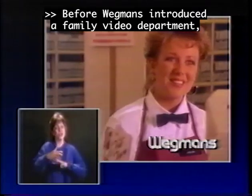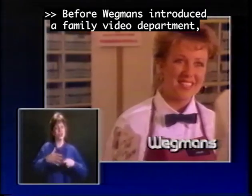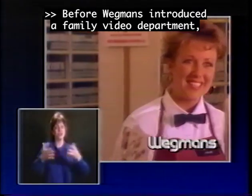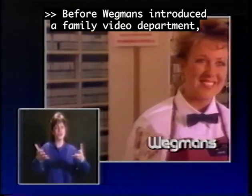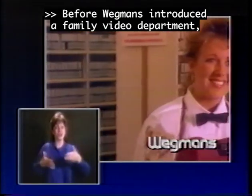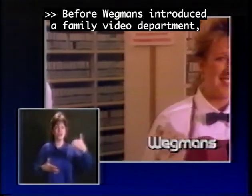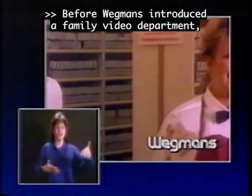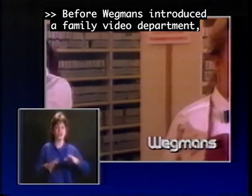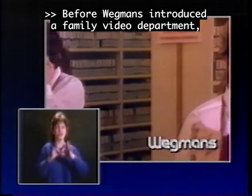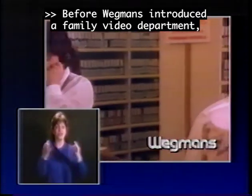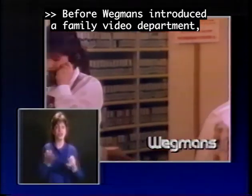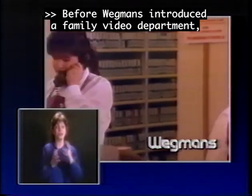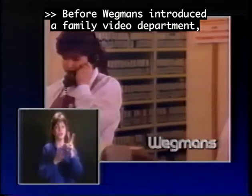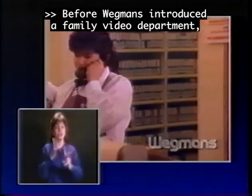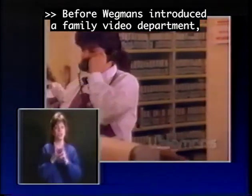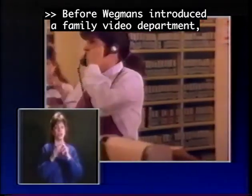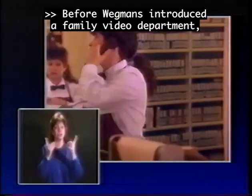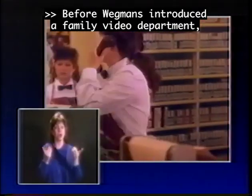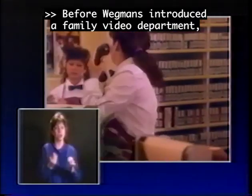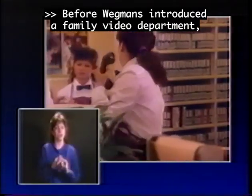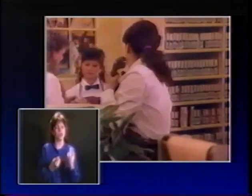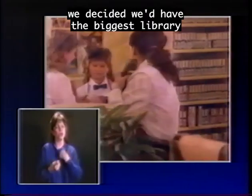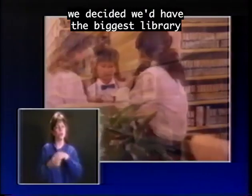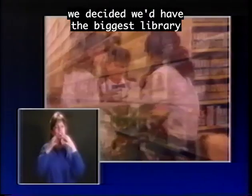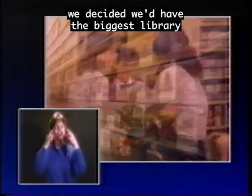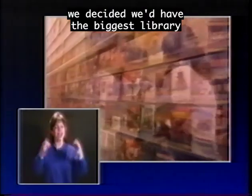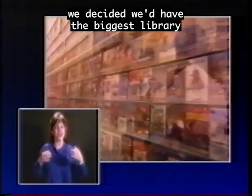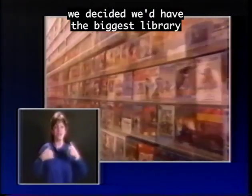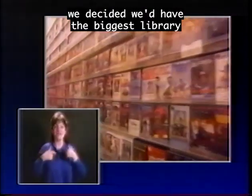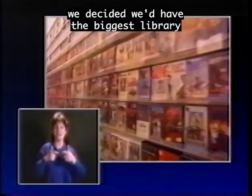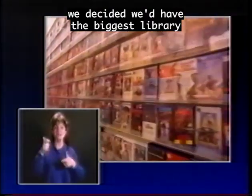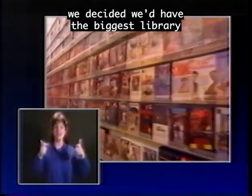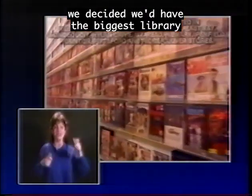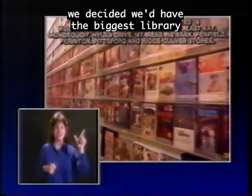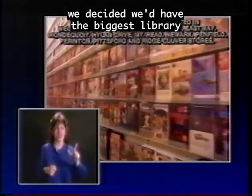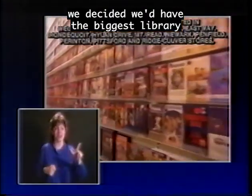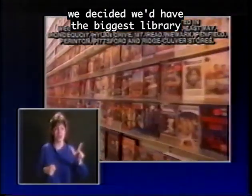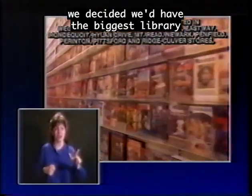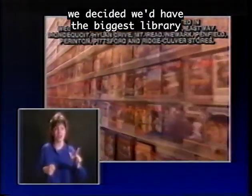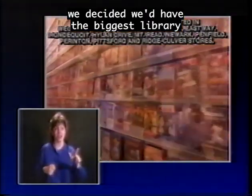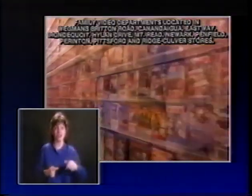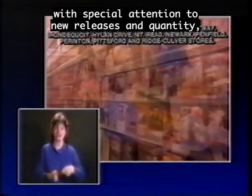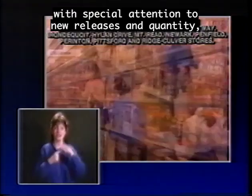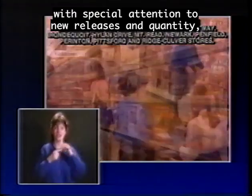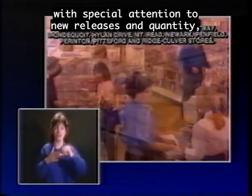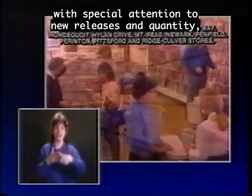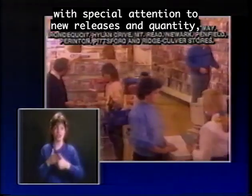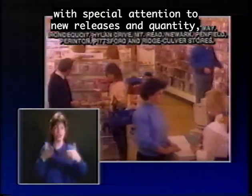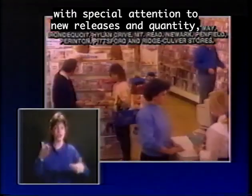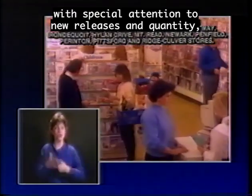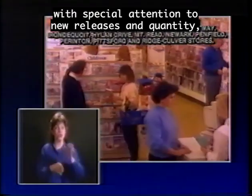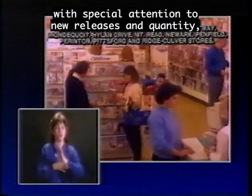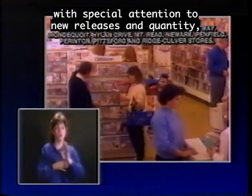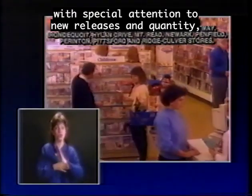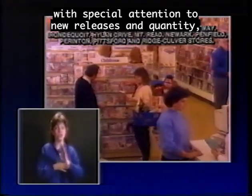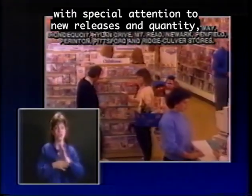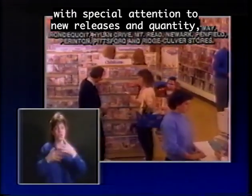Before Wegmans introduced a family video department, we decided we'd have the biggest library with special attention to new releases and